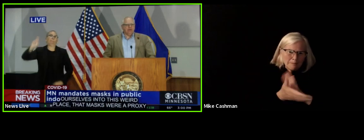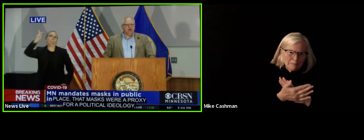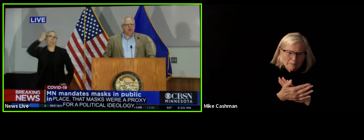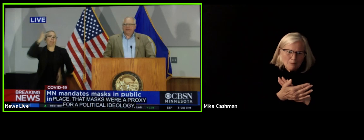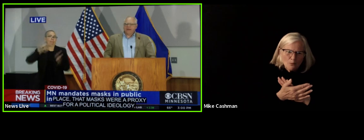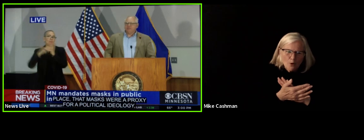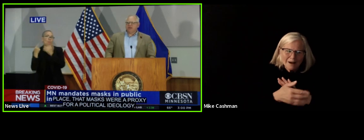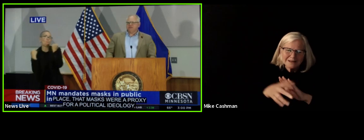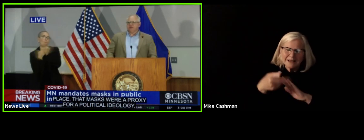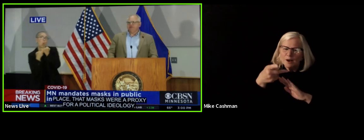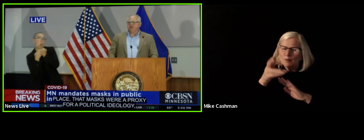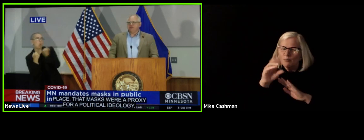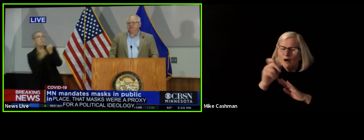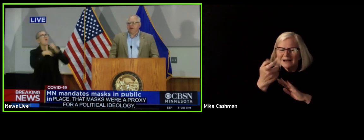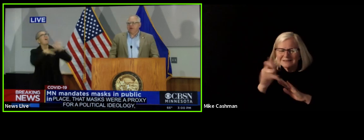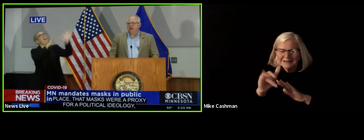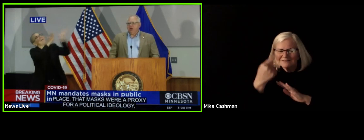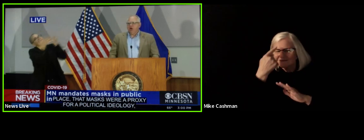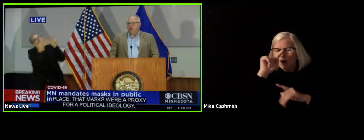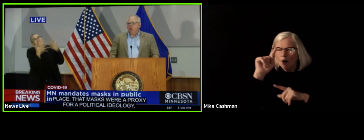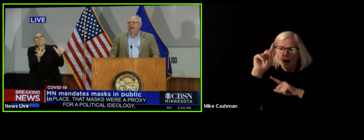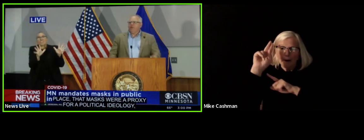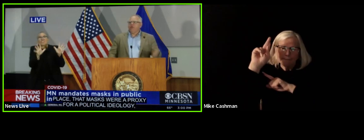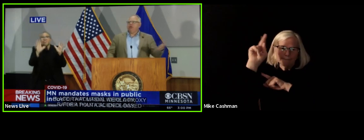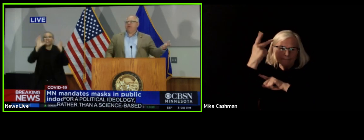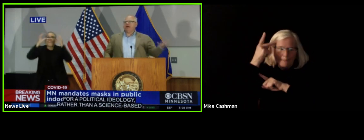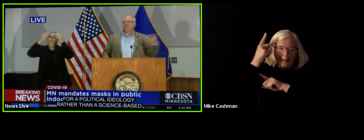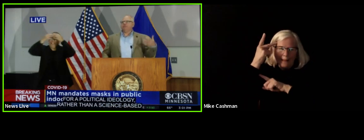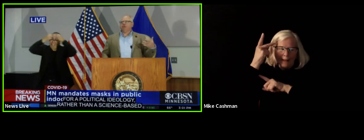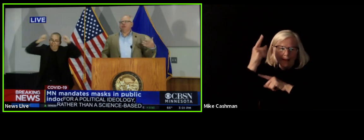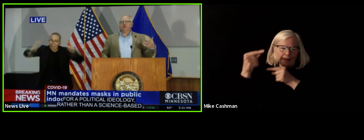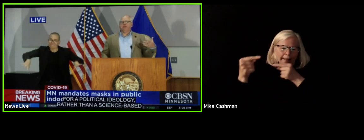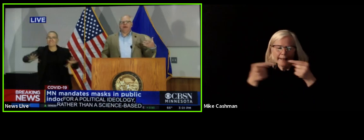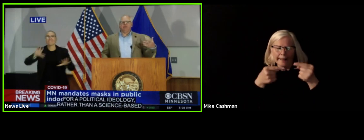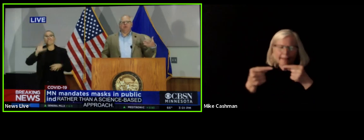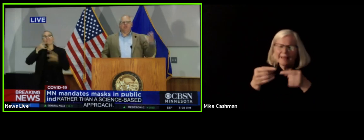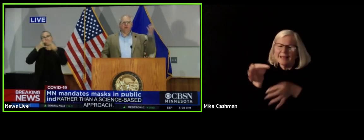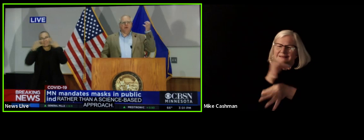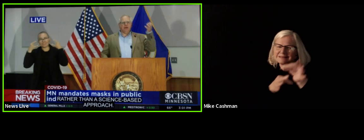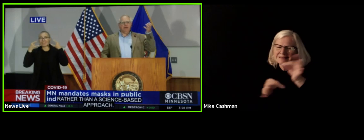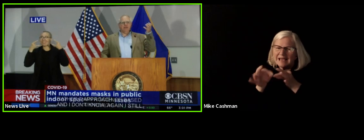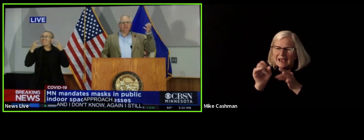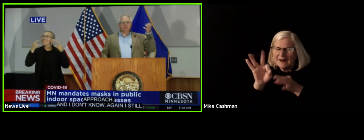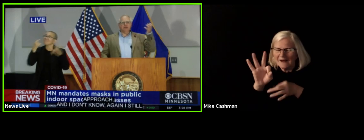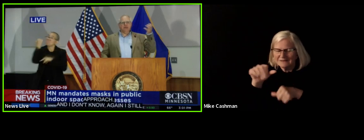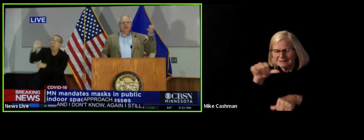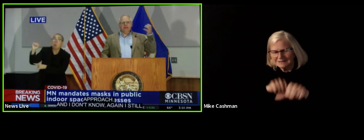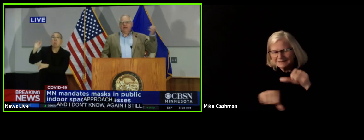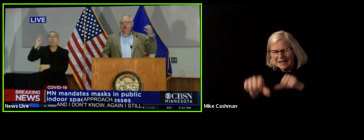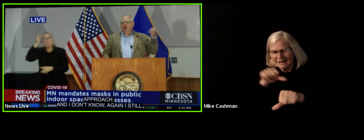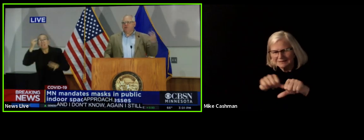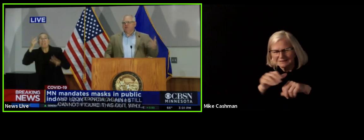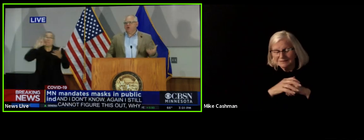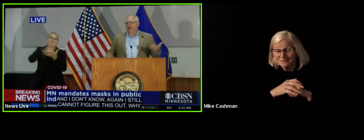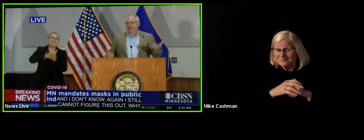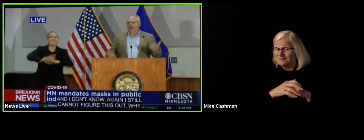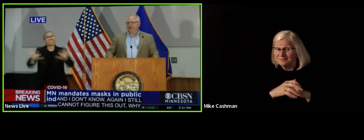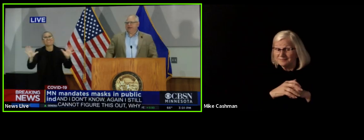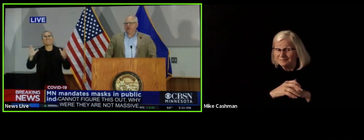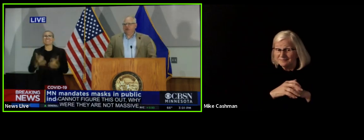I don't know, again, I still can't figure this out. Why were there not massive protests at my house over hands-free on the